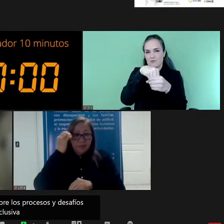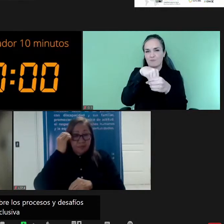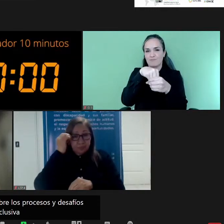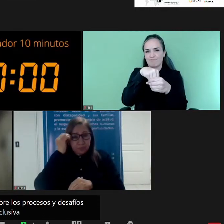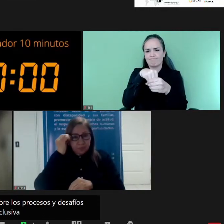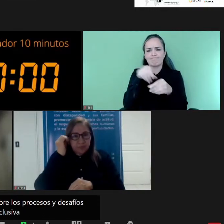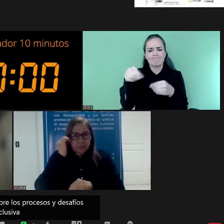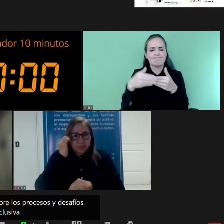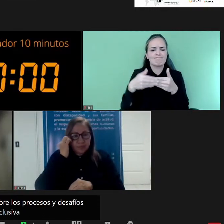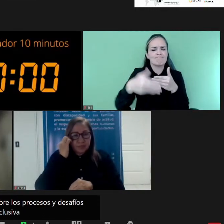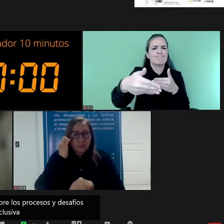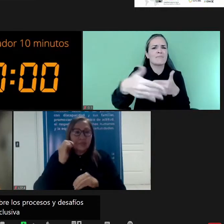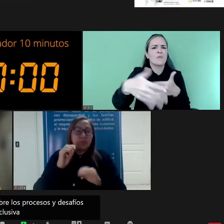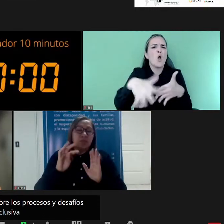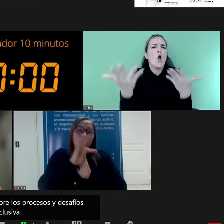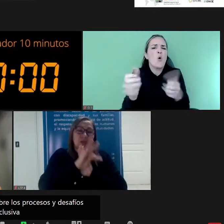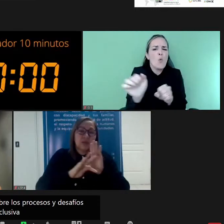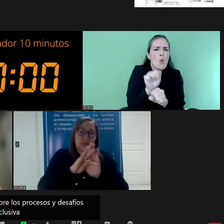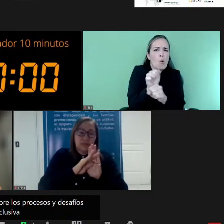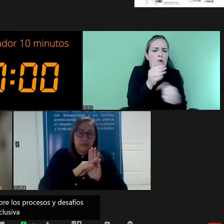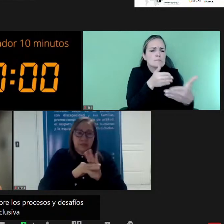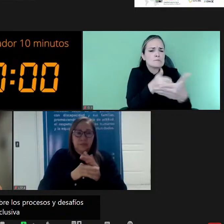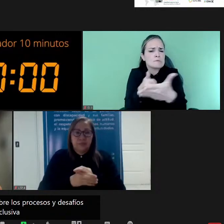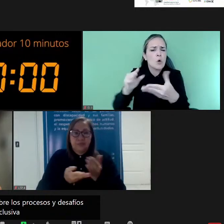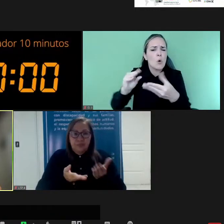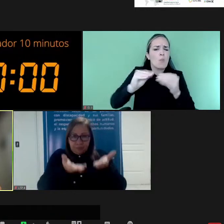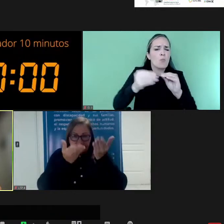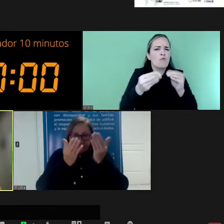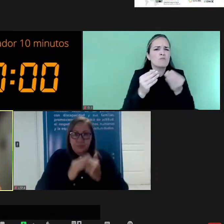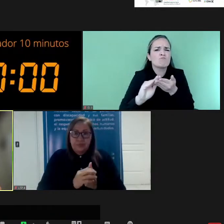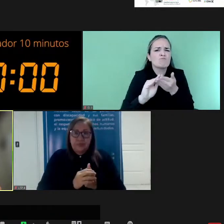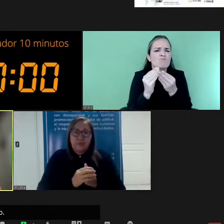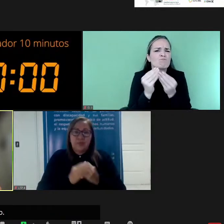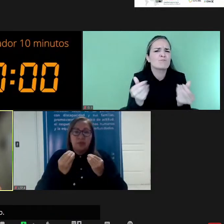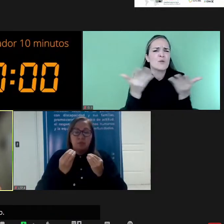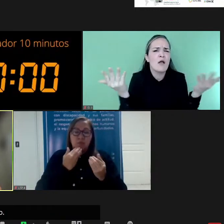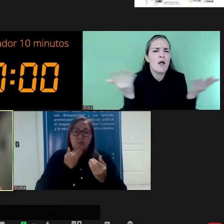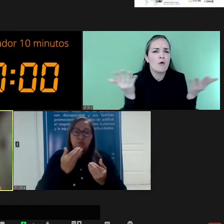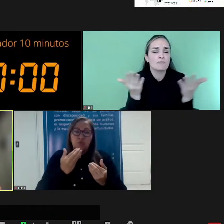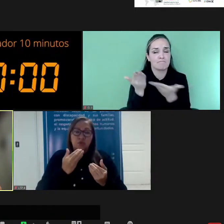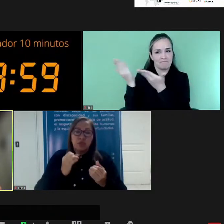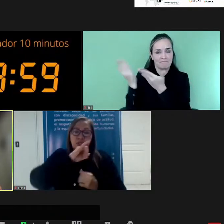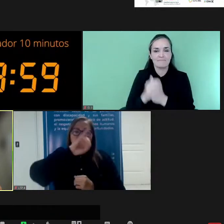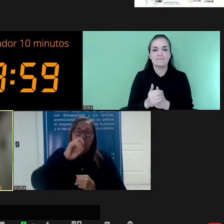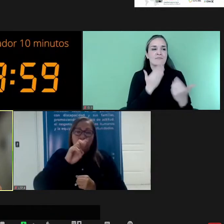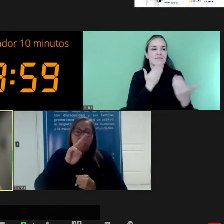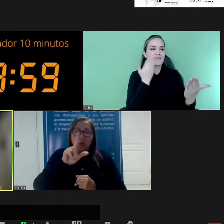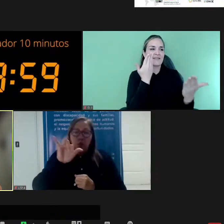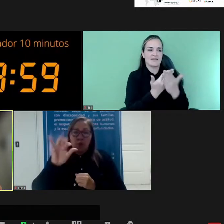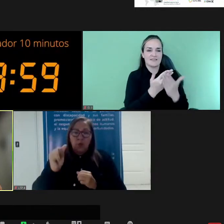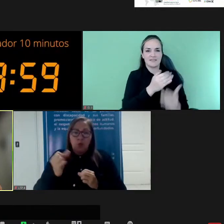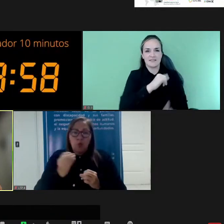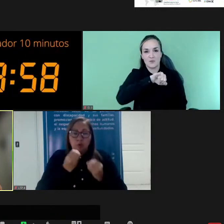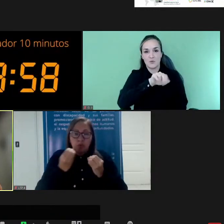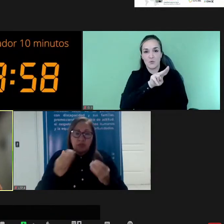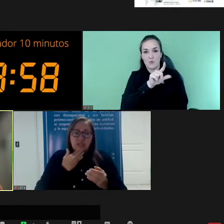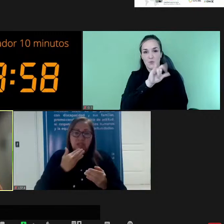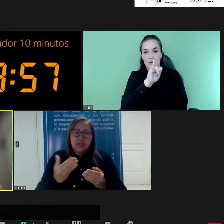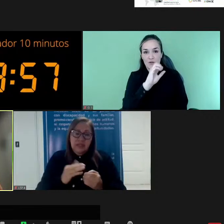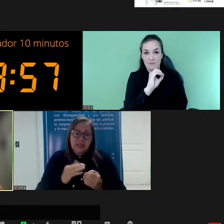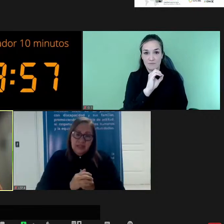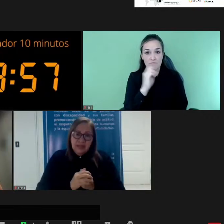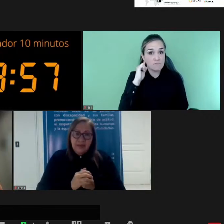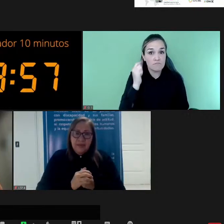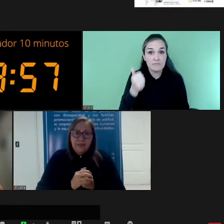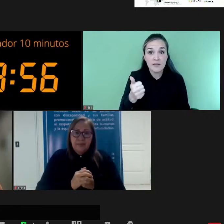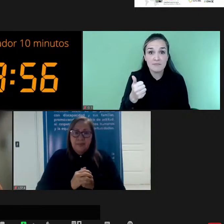faces sylvia this is the floor is yours carry on thank you very much julio thank you